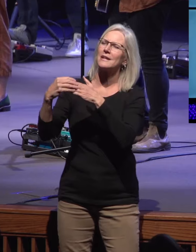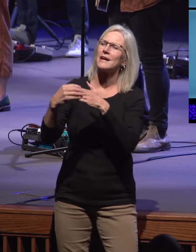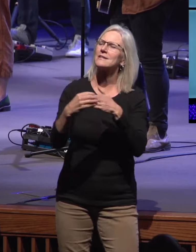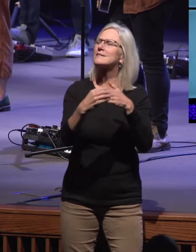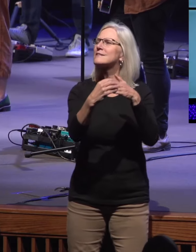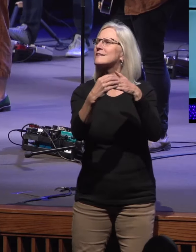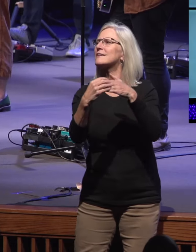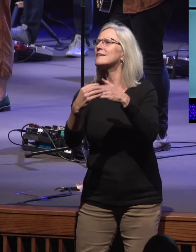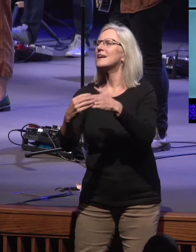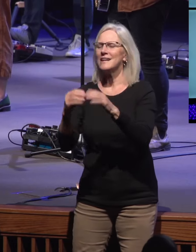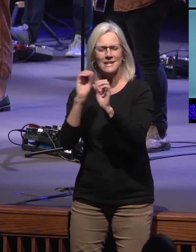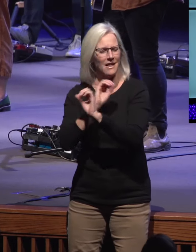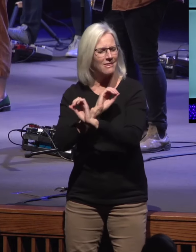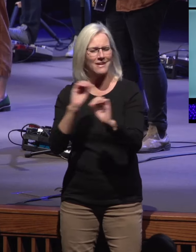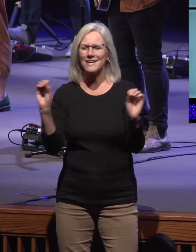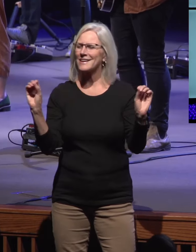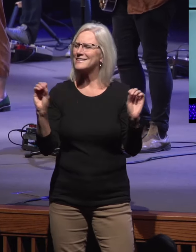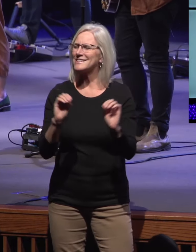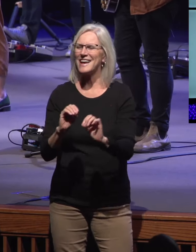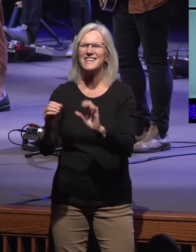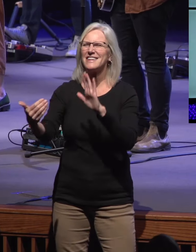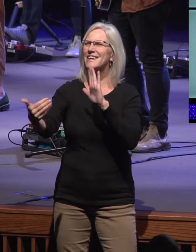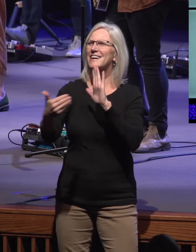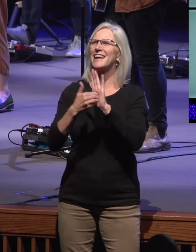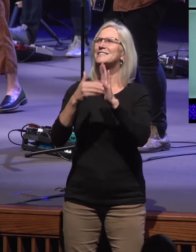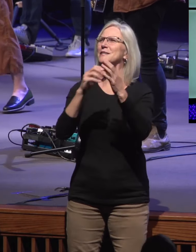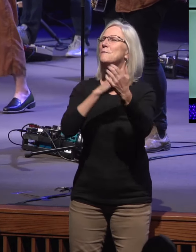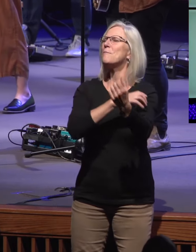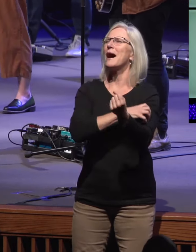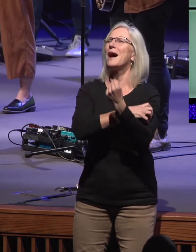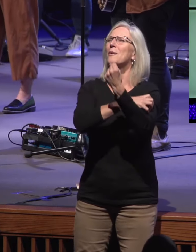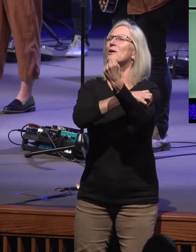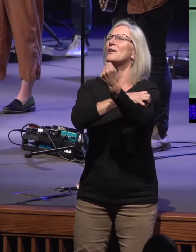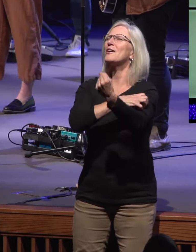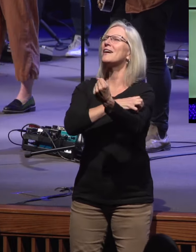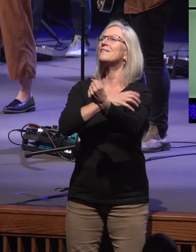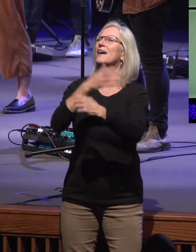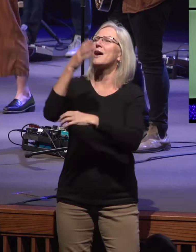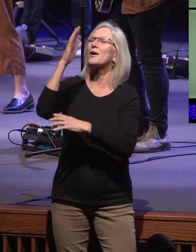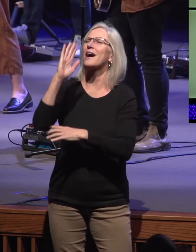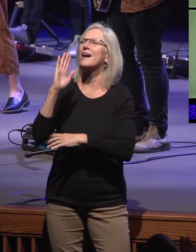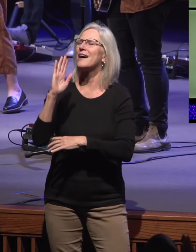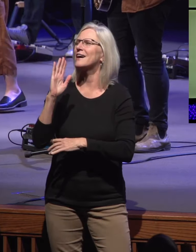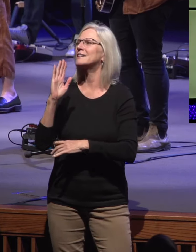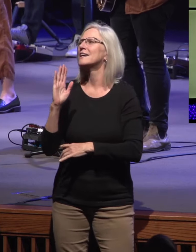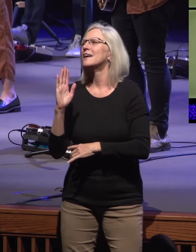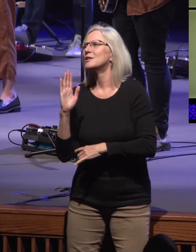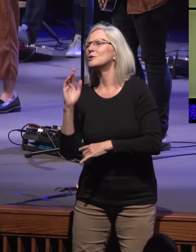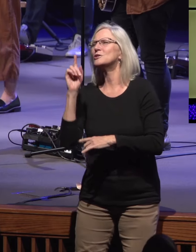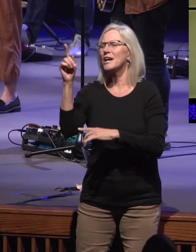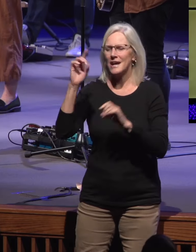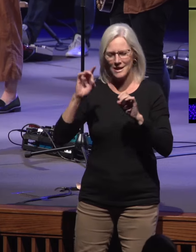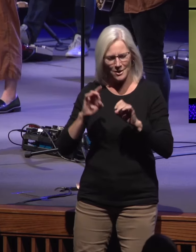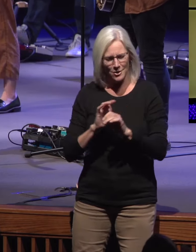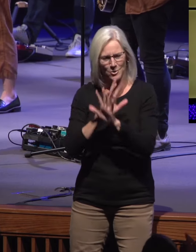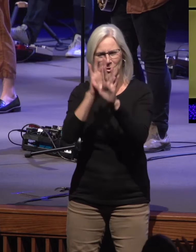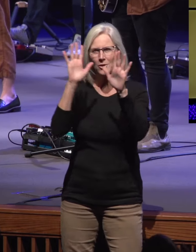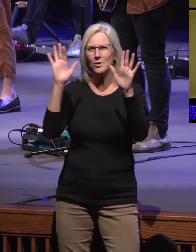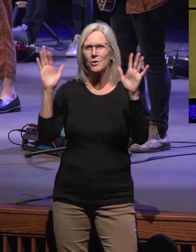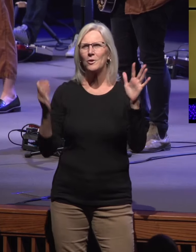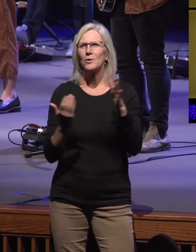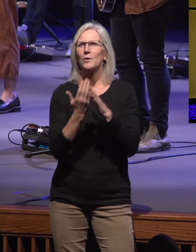for us. Nothing can stand against the power of our God. You shine in